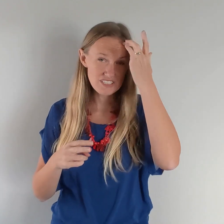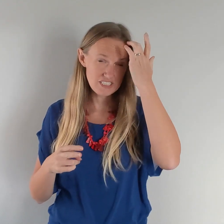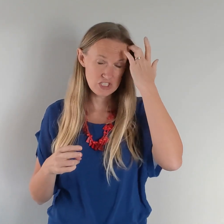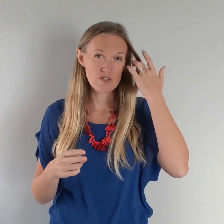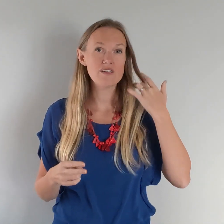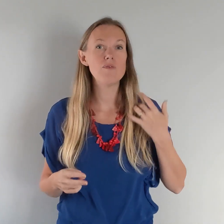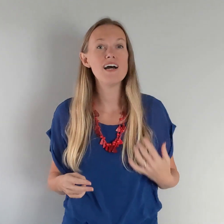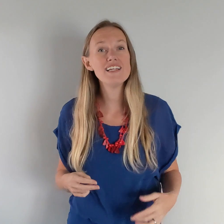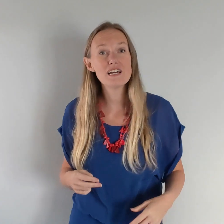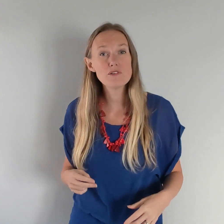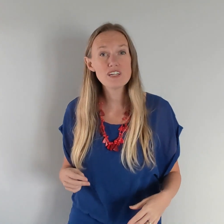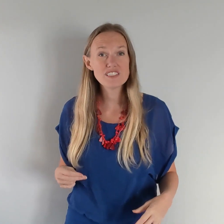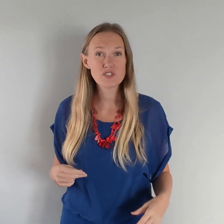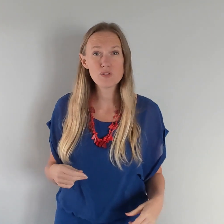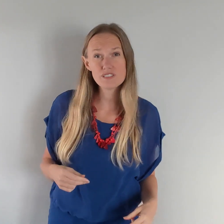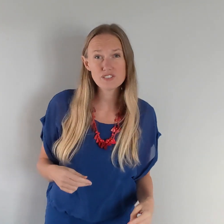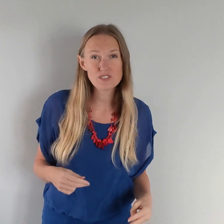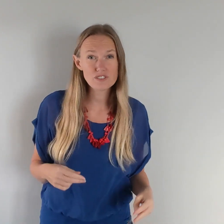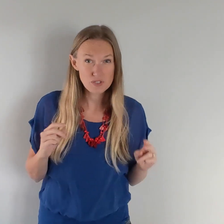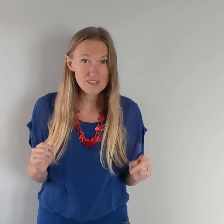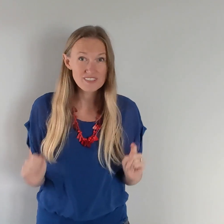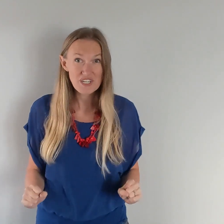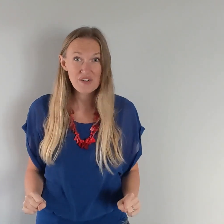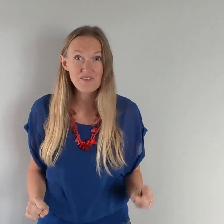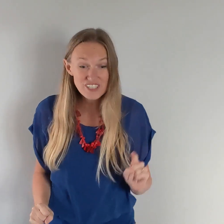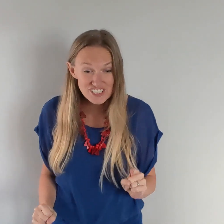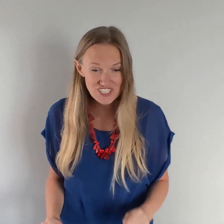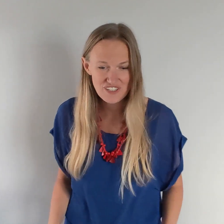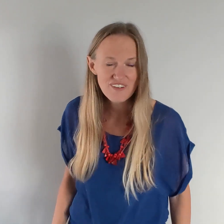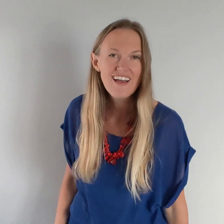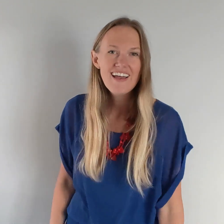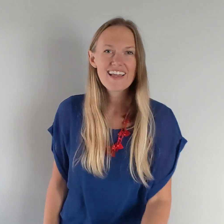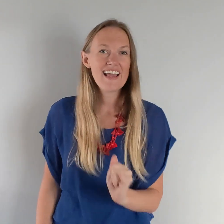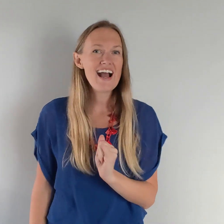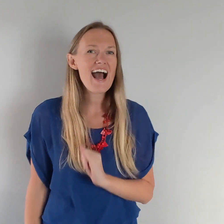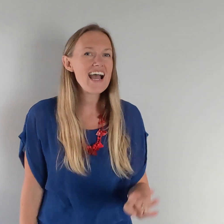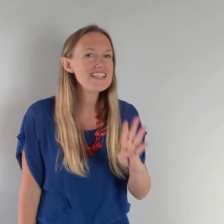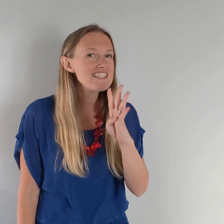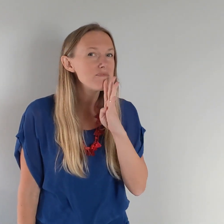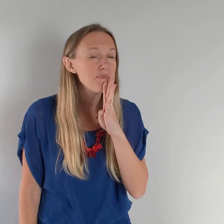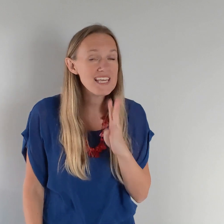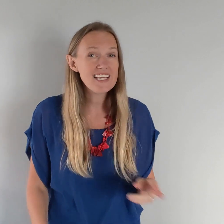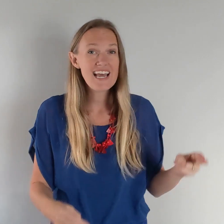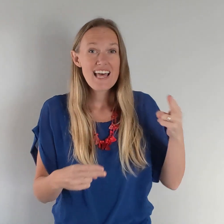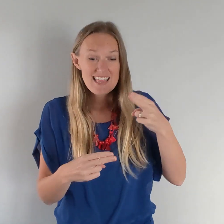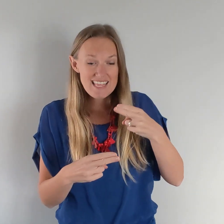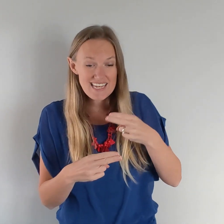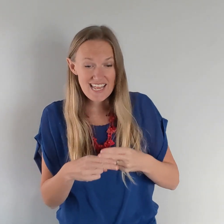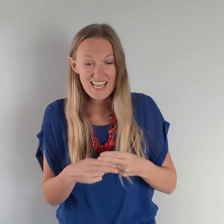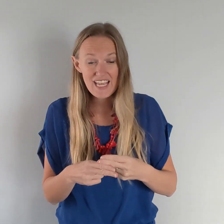in tutorial 1, and now moving on to tutorial 2, verse 2. Okay, I speak the